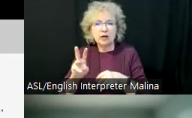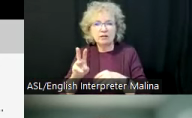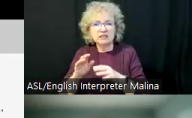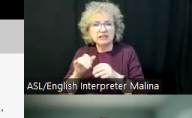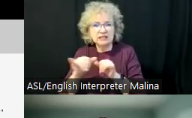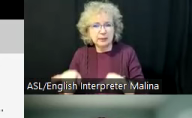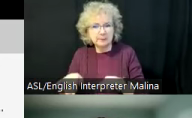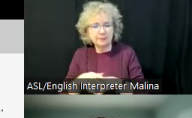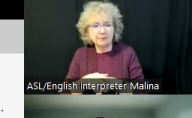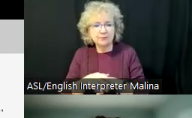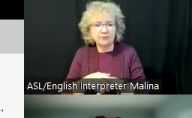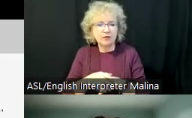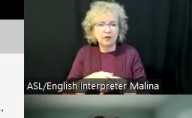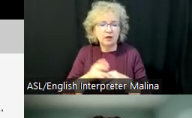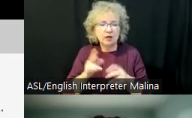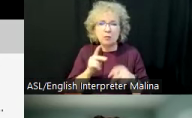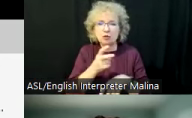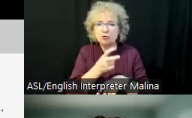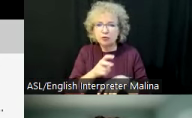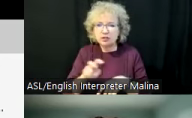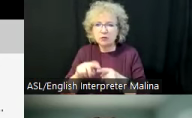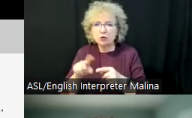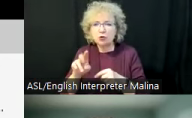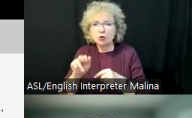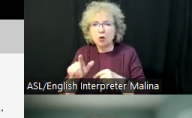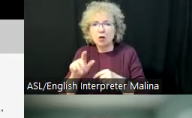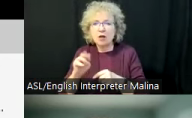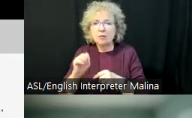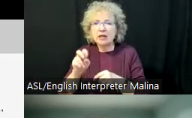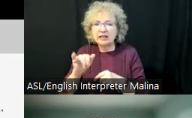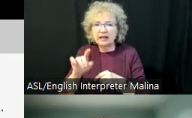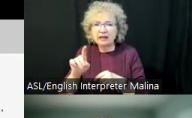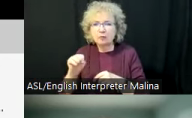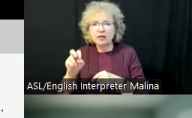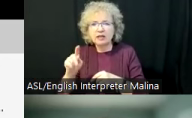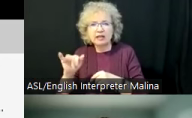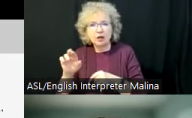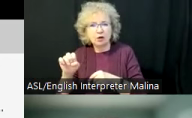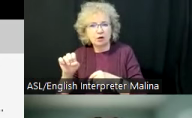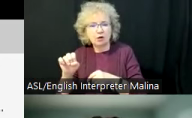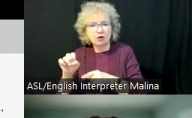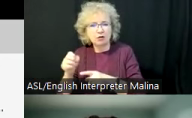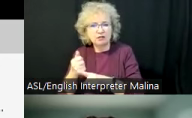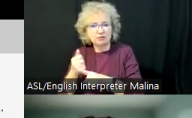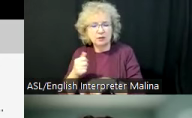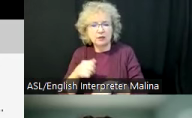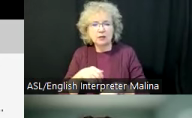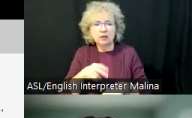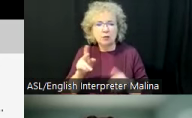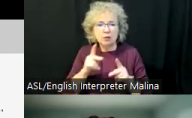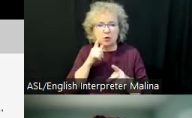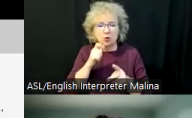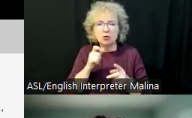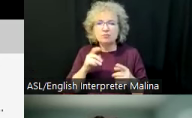individuals transitioning to dual Medicaid and Medicare status, people who meet the at risk of